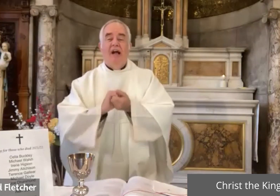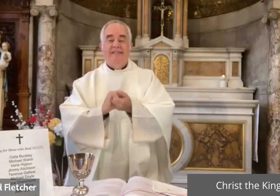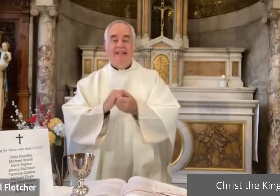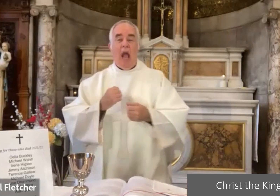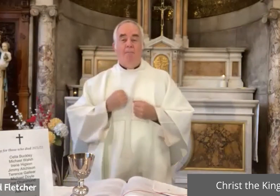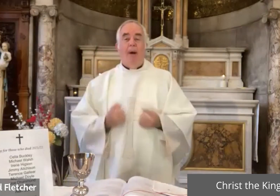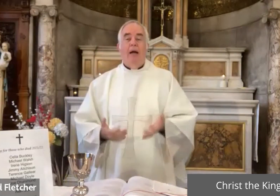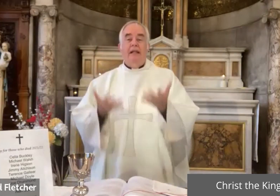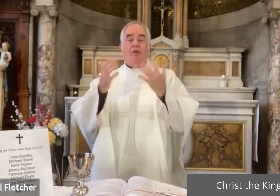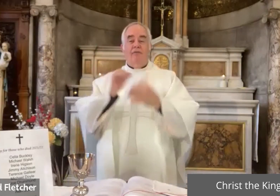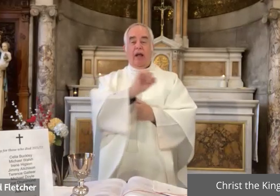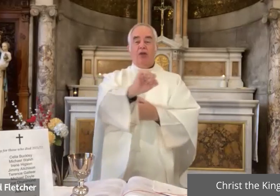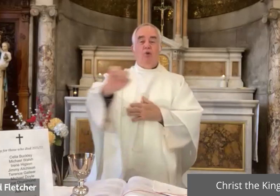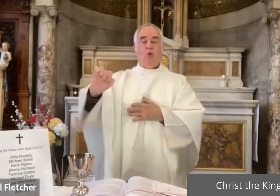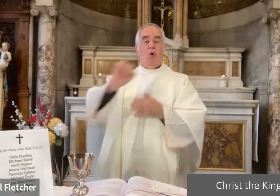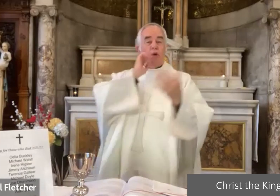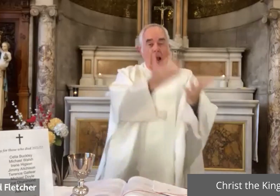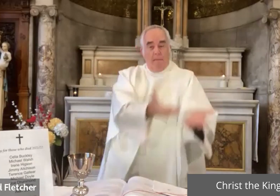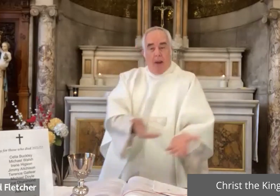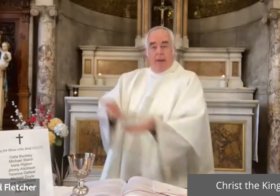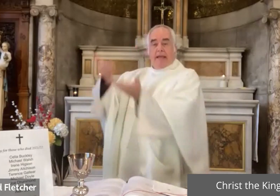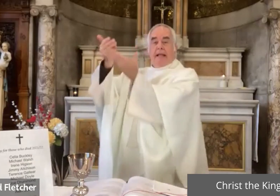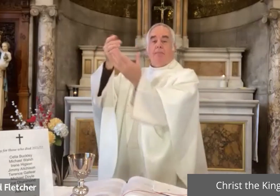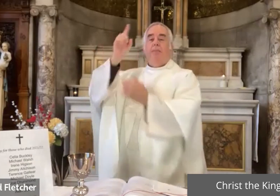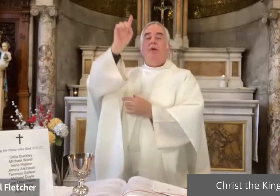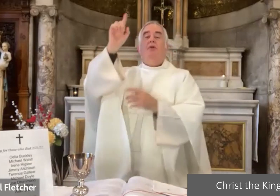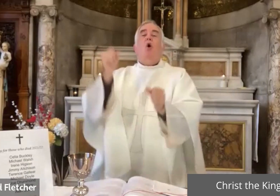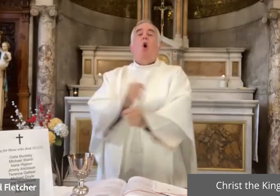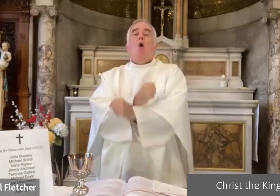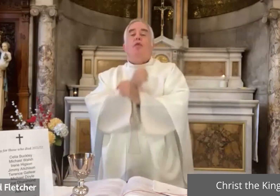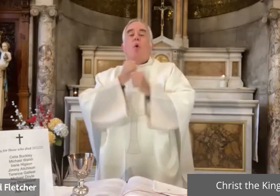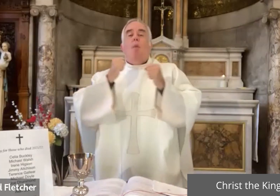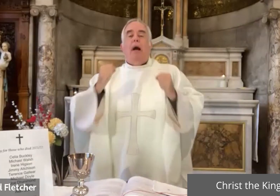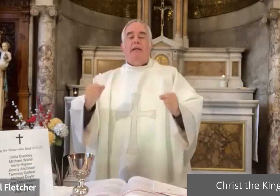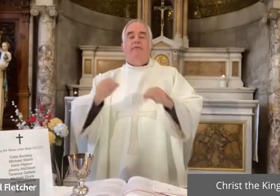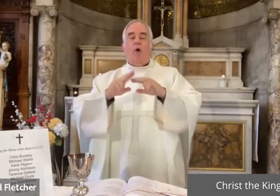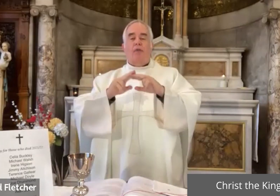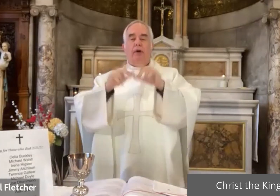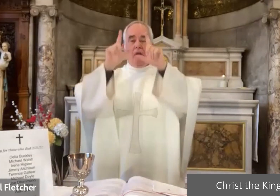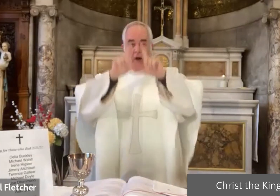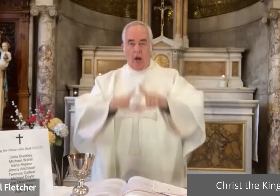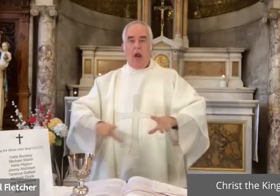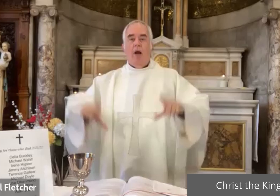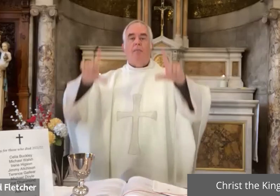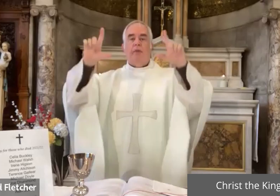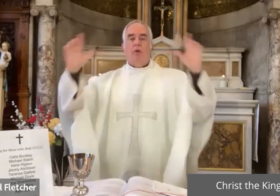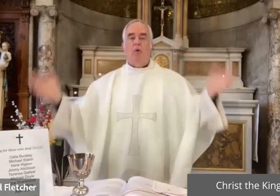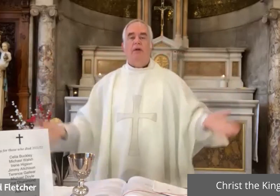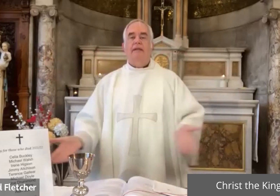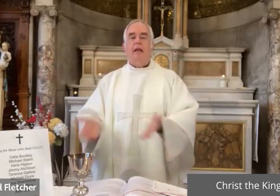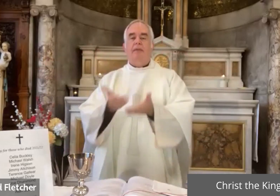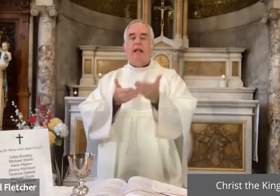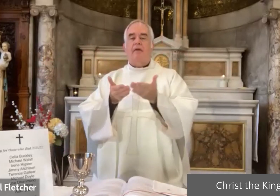Pray, friend, my sacrifice and yours may be acceptable to God, the Almighty Father. For